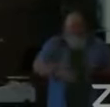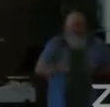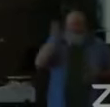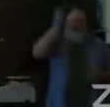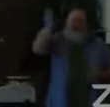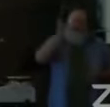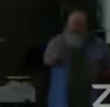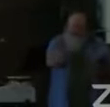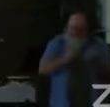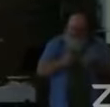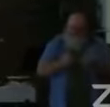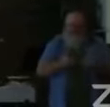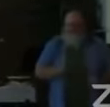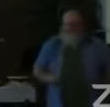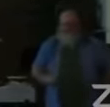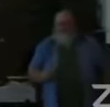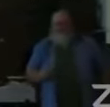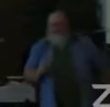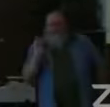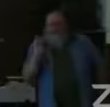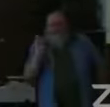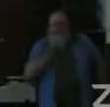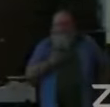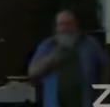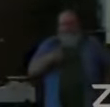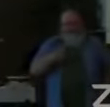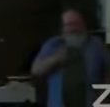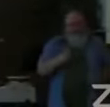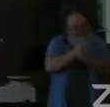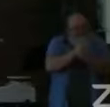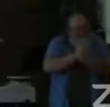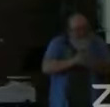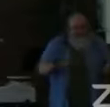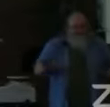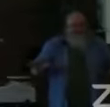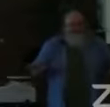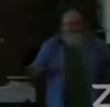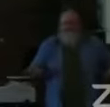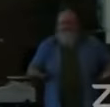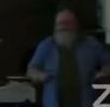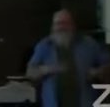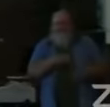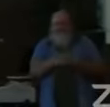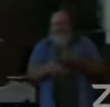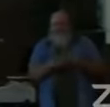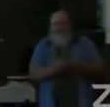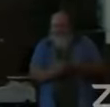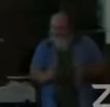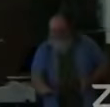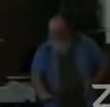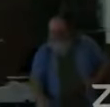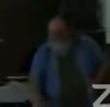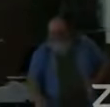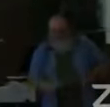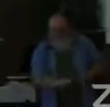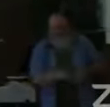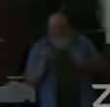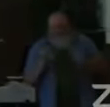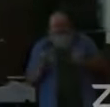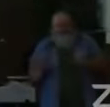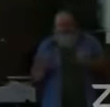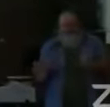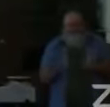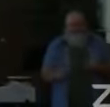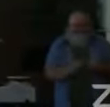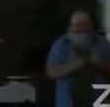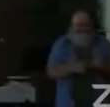find peace. We won't be at odds with God anymore. All the children left. I should have kept them for this part.